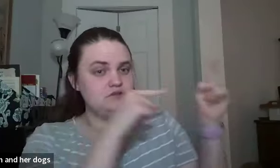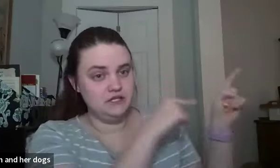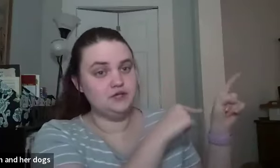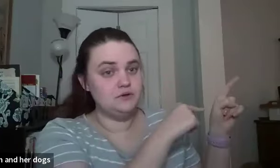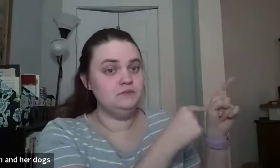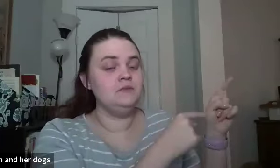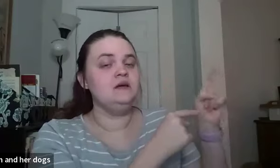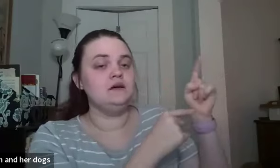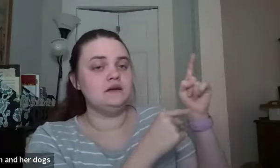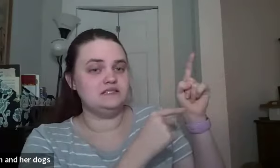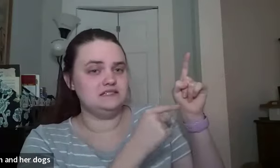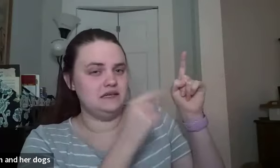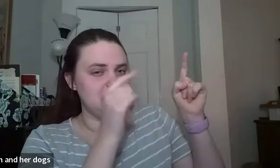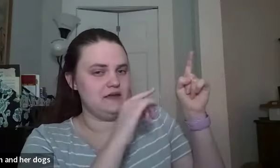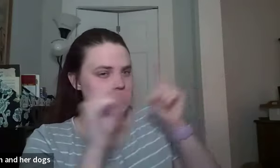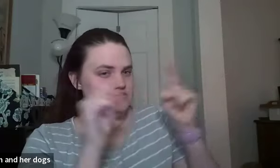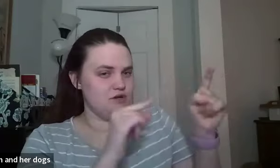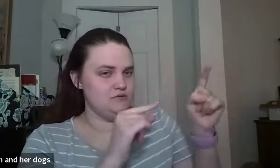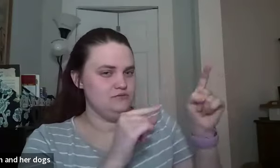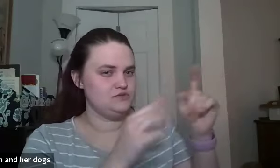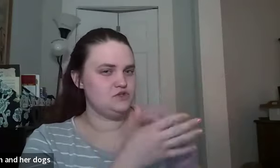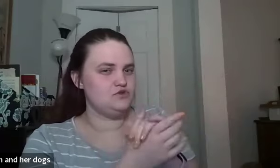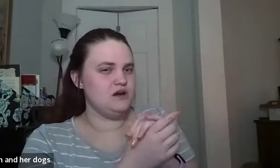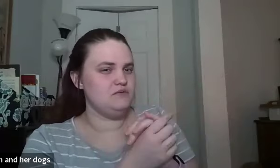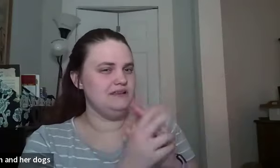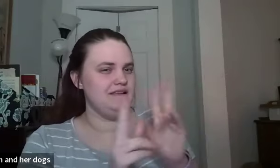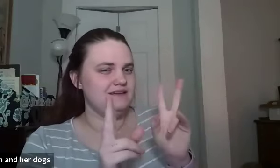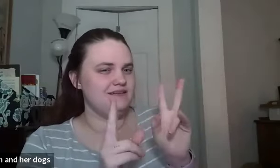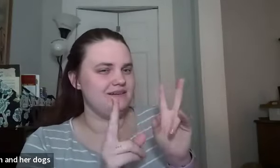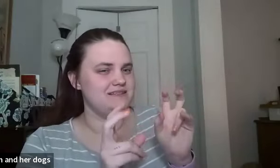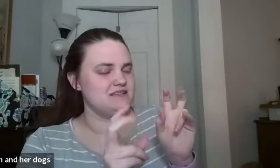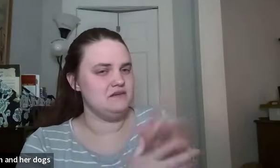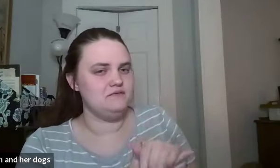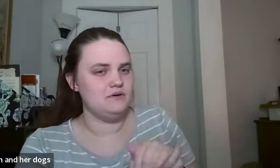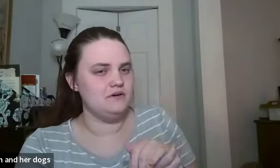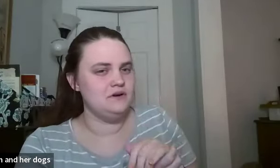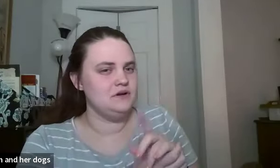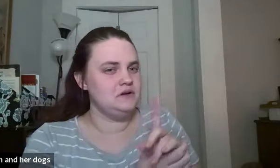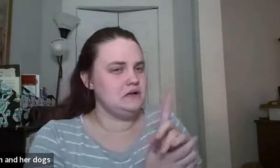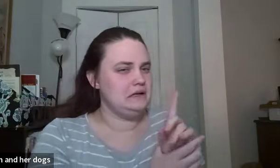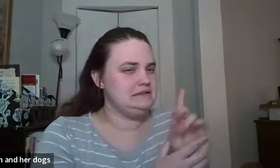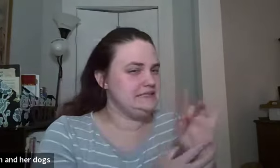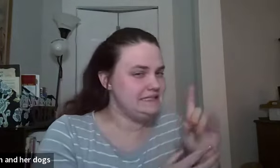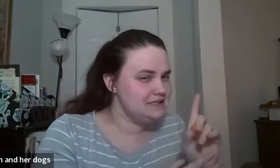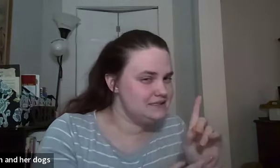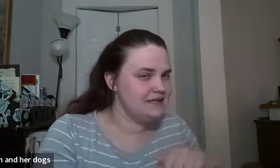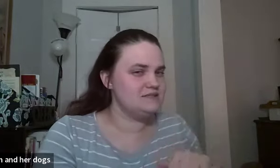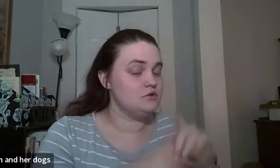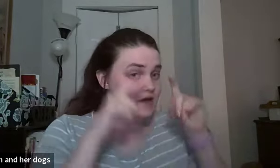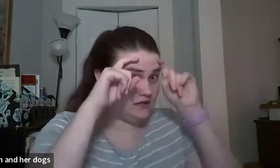clean your room? Because it's again that yes or no. So there's not really like a sign for did. It's more that yes